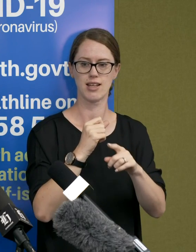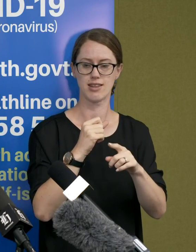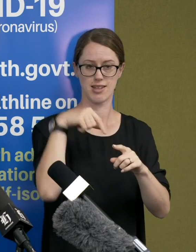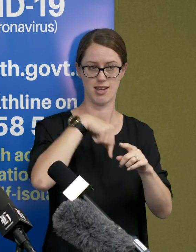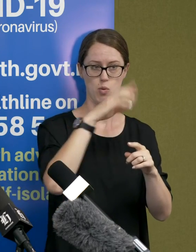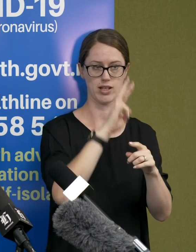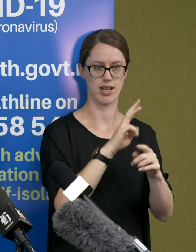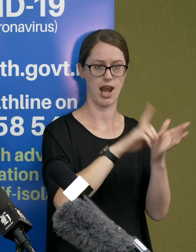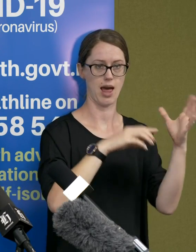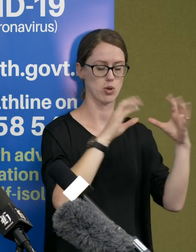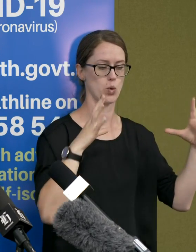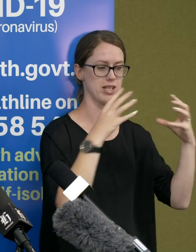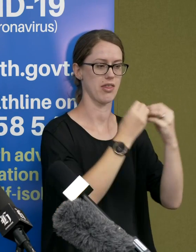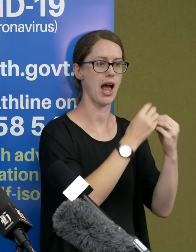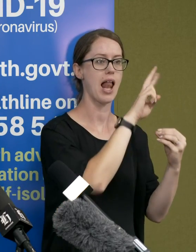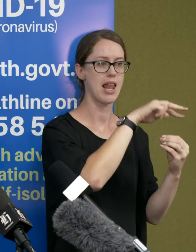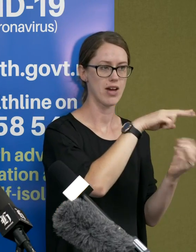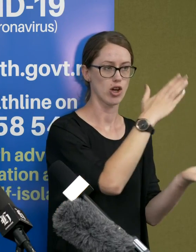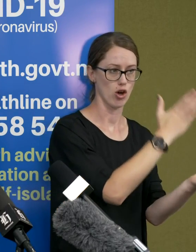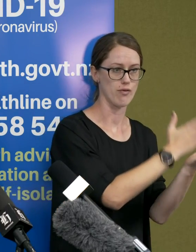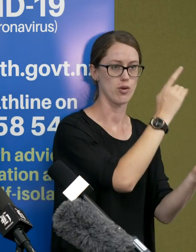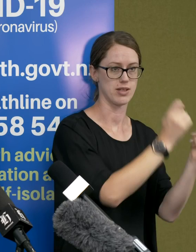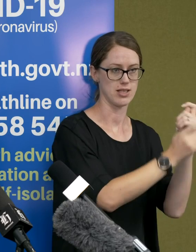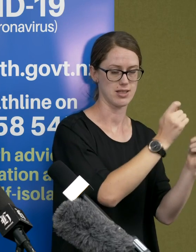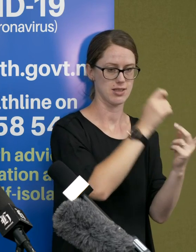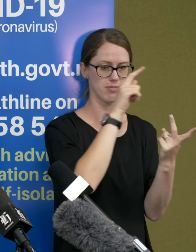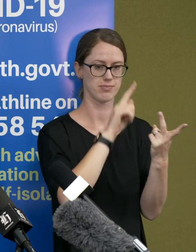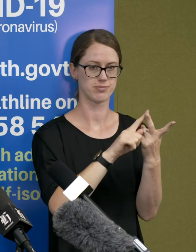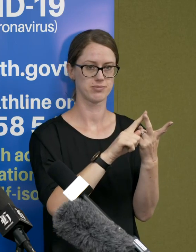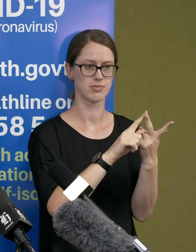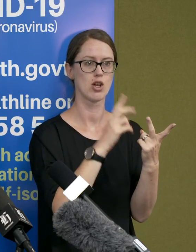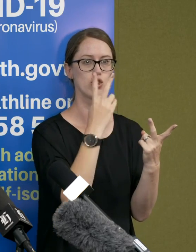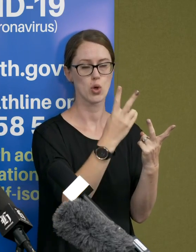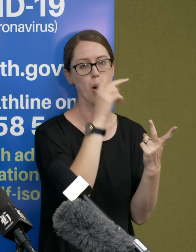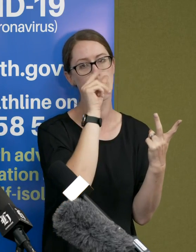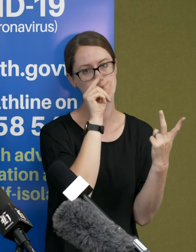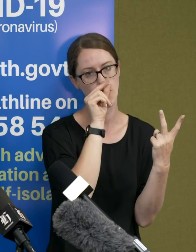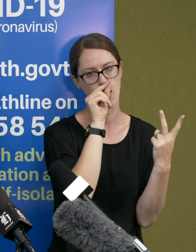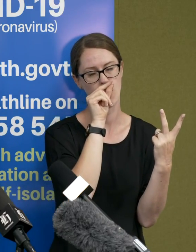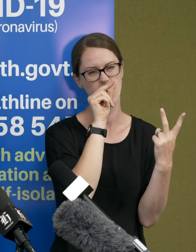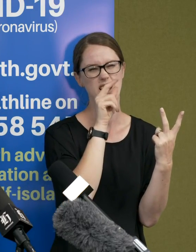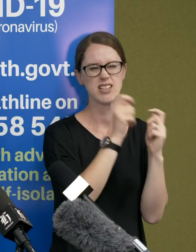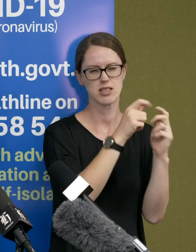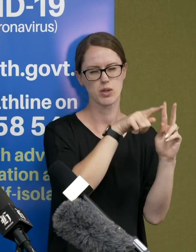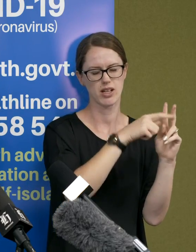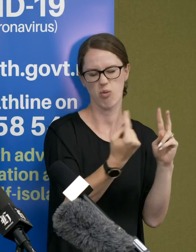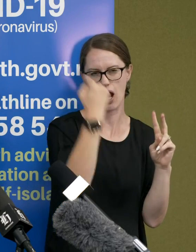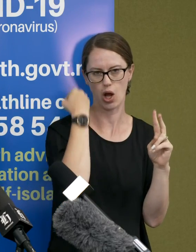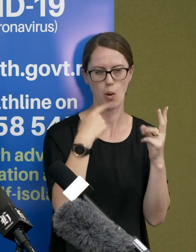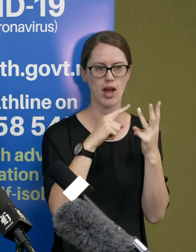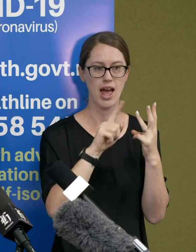here in Wellington, there were 11 confirmed tests. We have the 2 probable cases where the tests were negative and